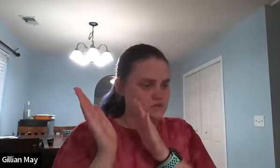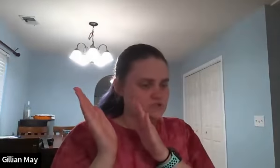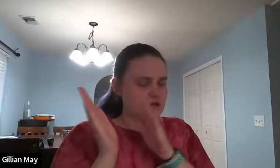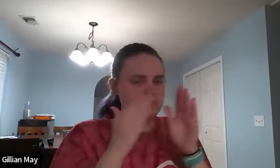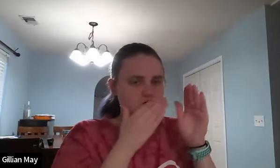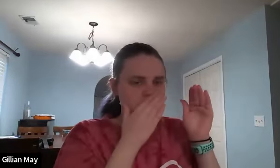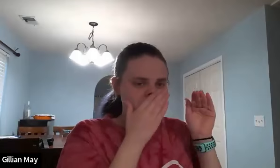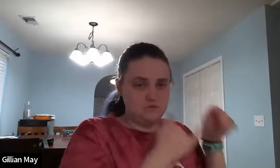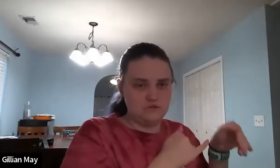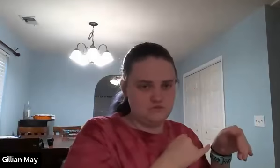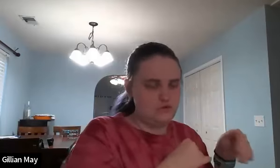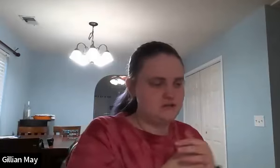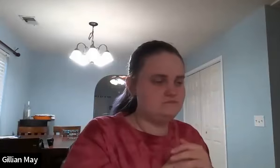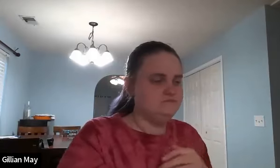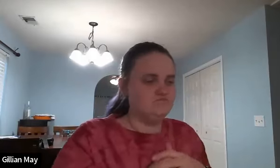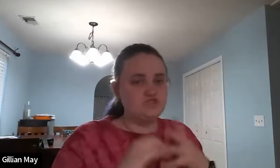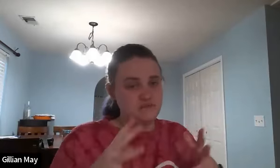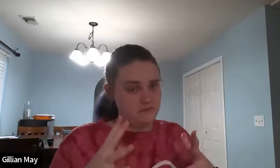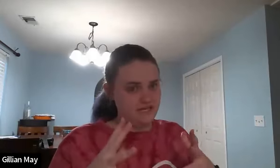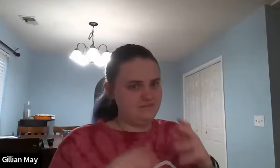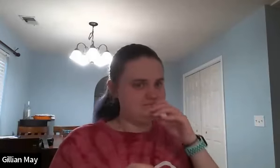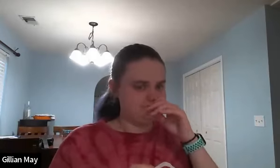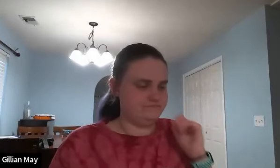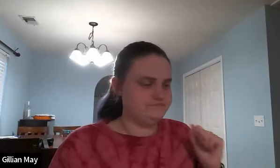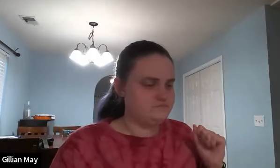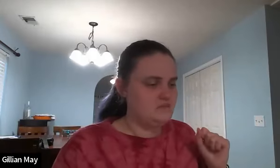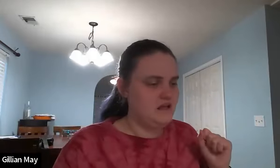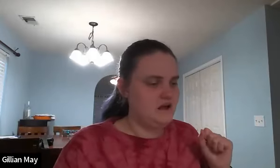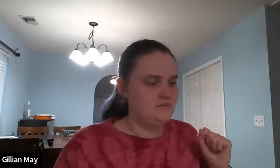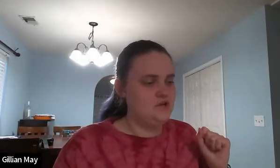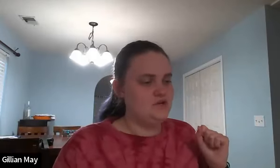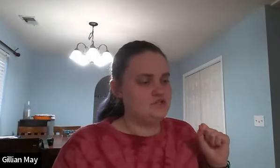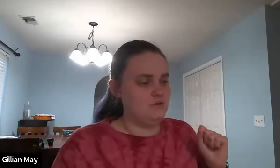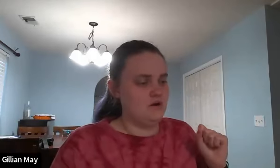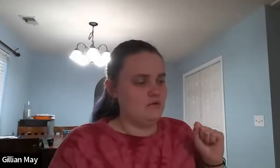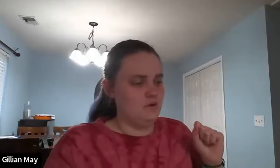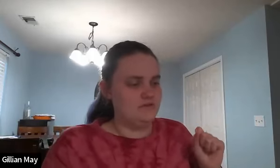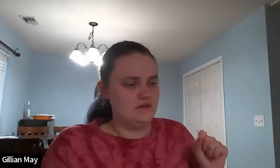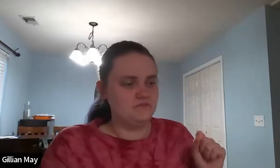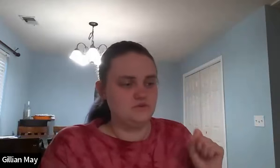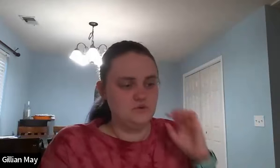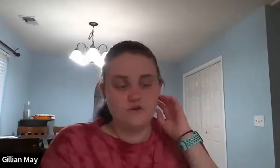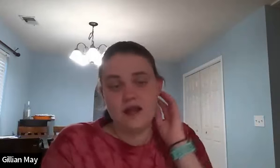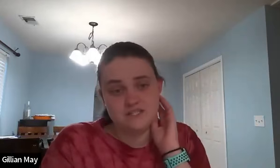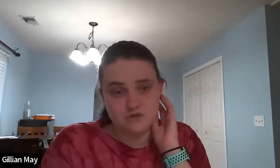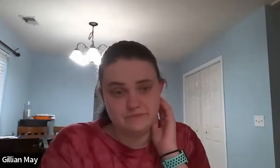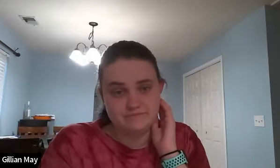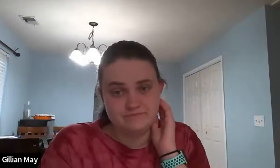let's get onto our desserts real quick. There's not that many. So for ice cream, the